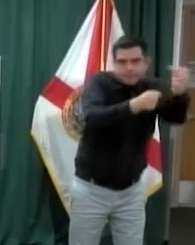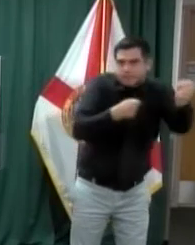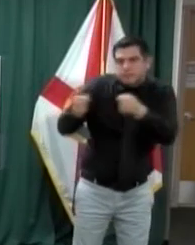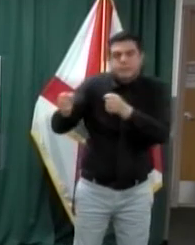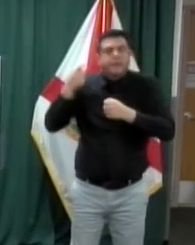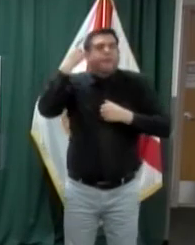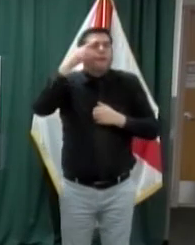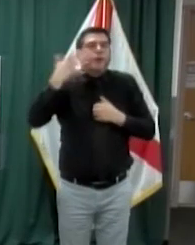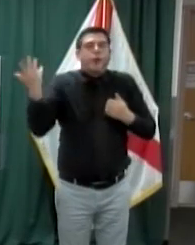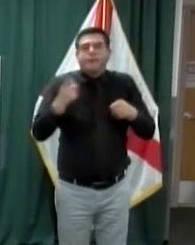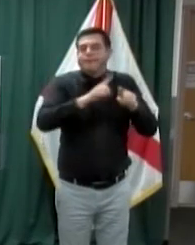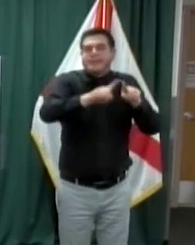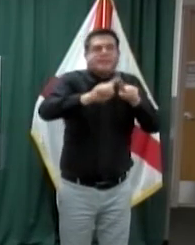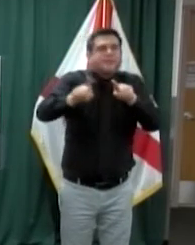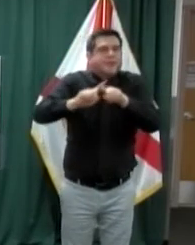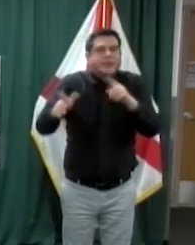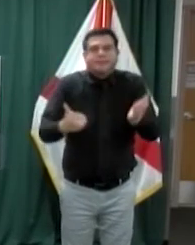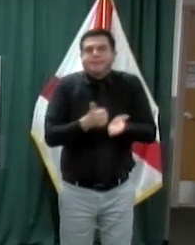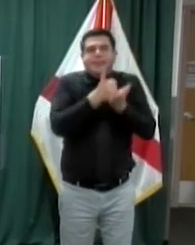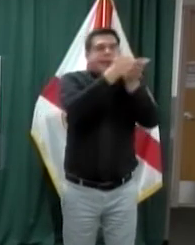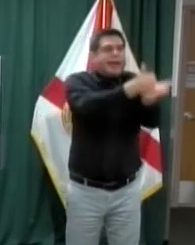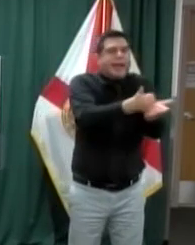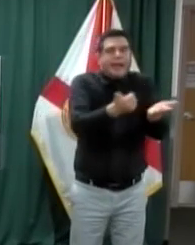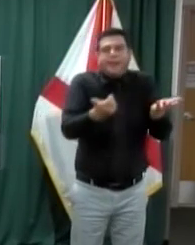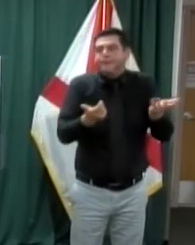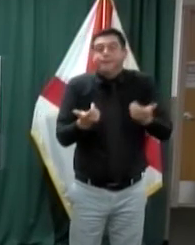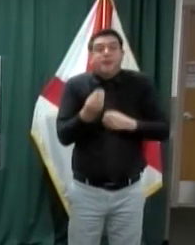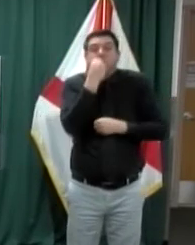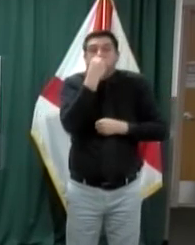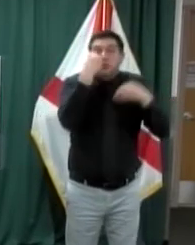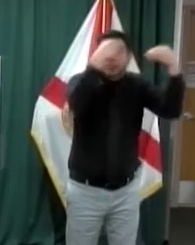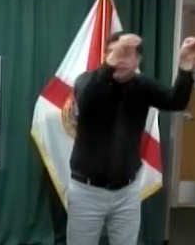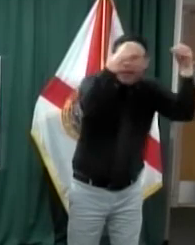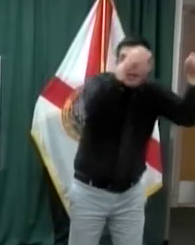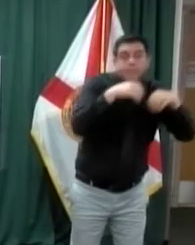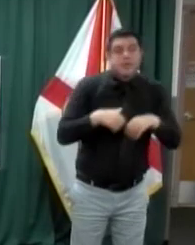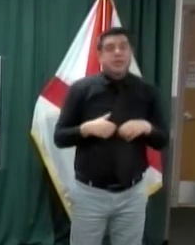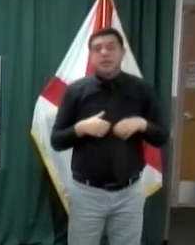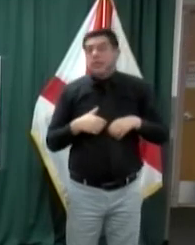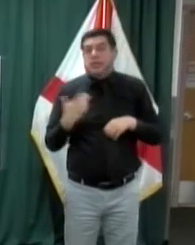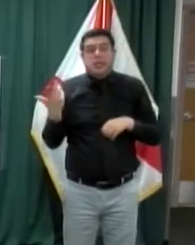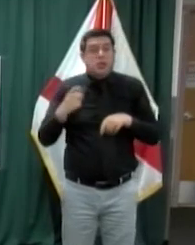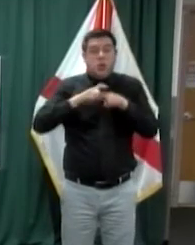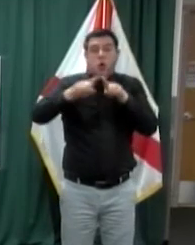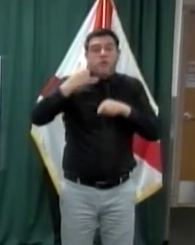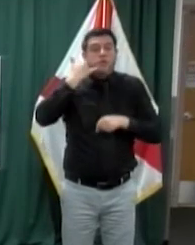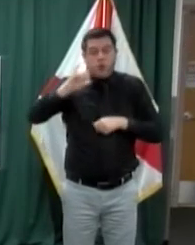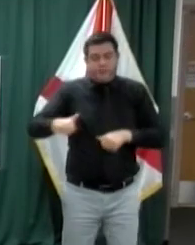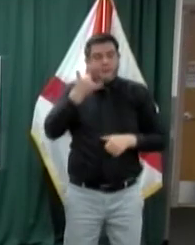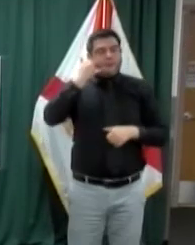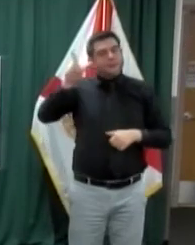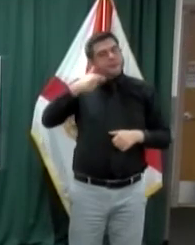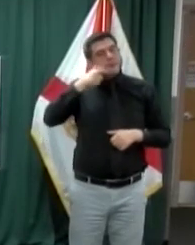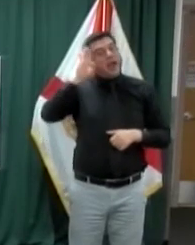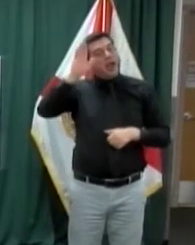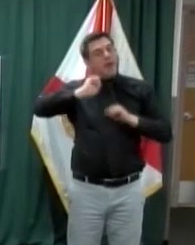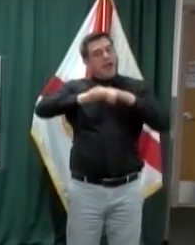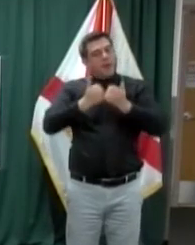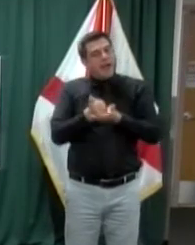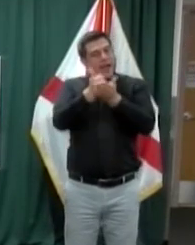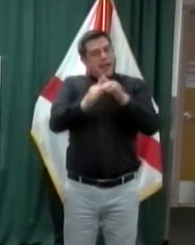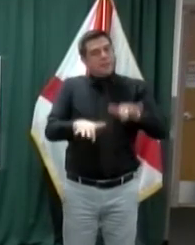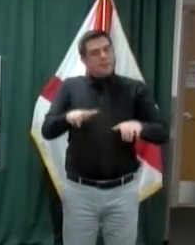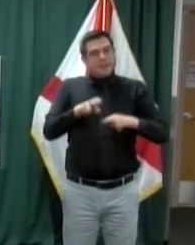outreach that you're hearing about, grocers, call centers. We are, for businesses, providing virtual job